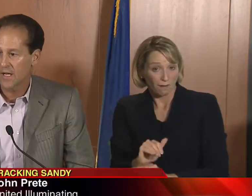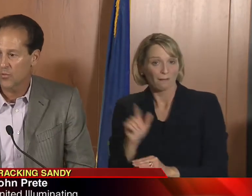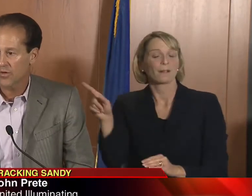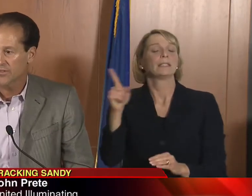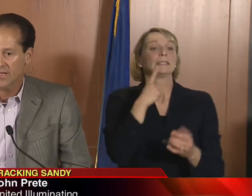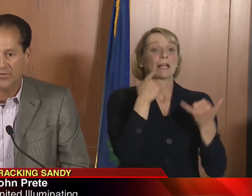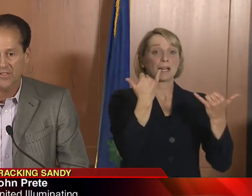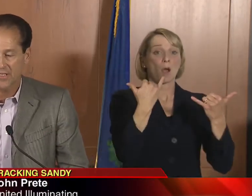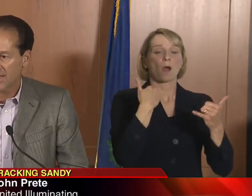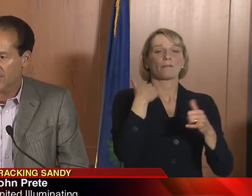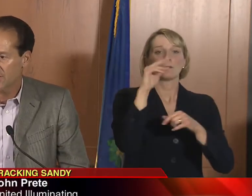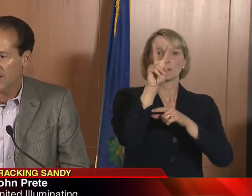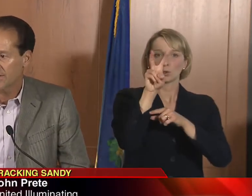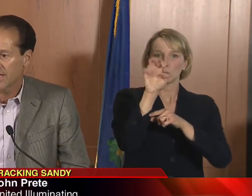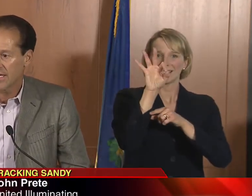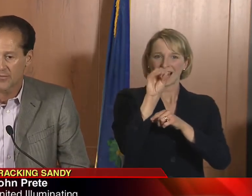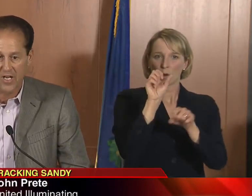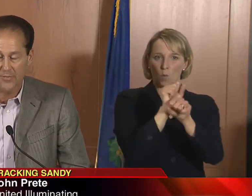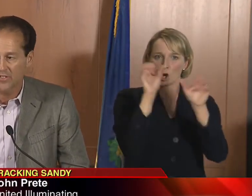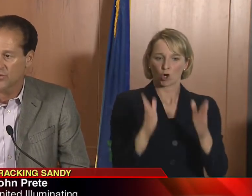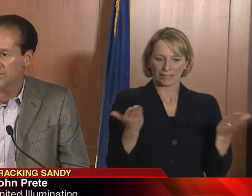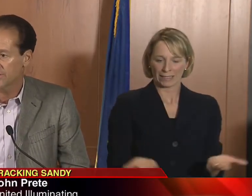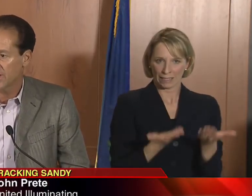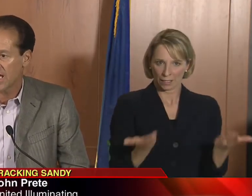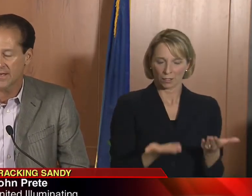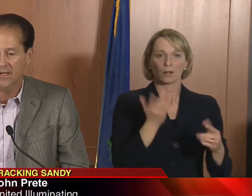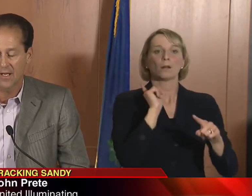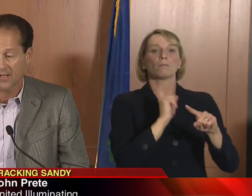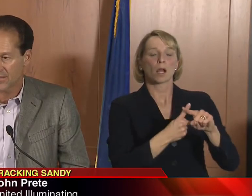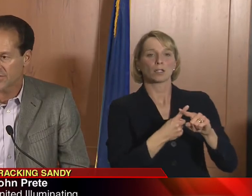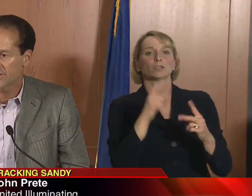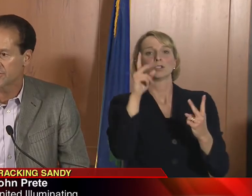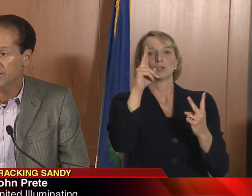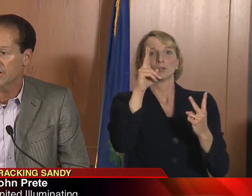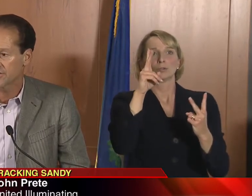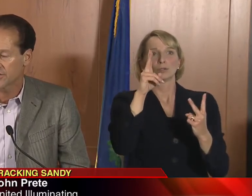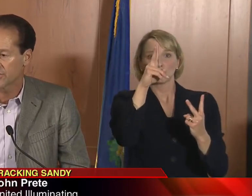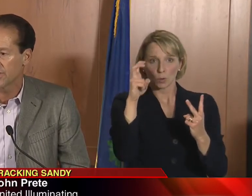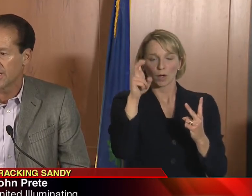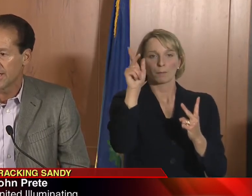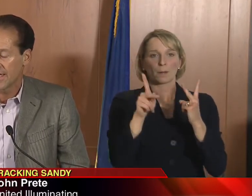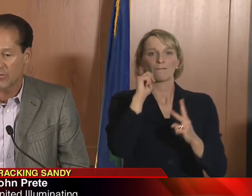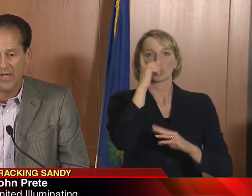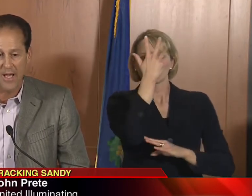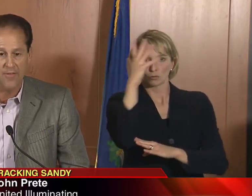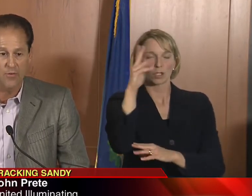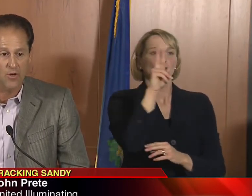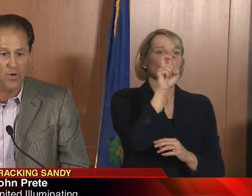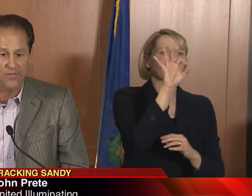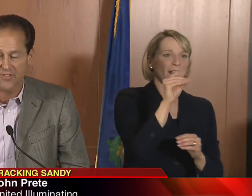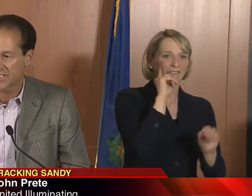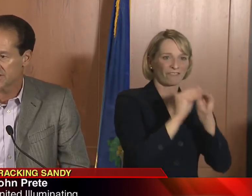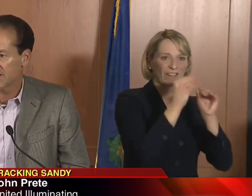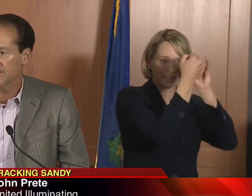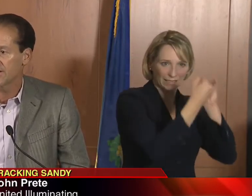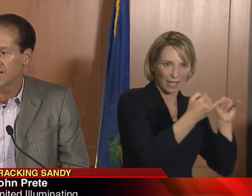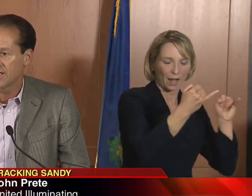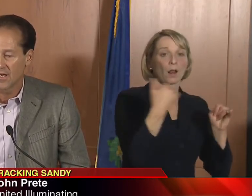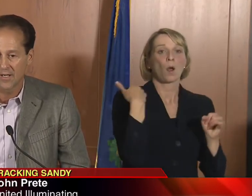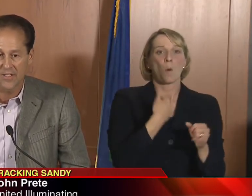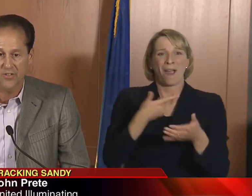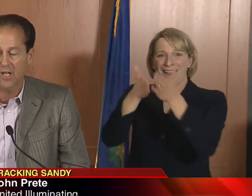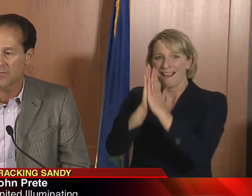290 line workers that are presently on the ground and approximately 200 tree clearance crews. And we have a request for